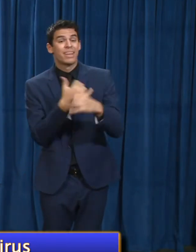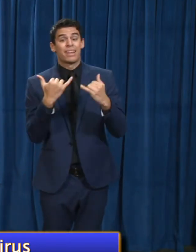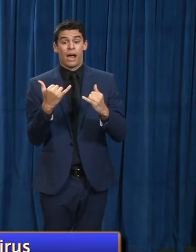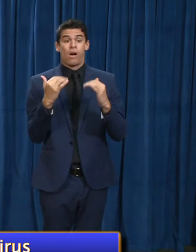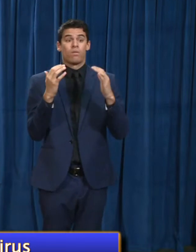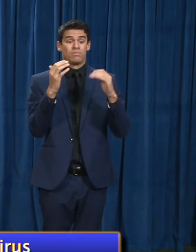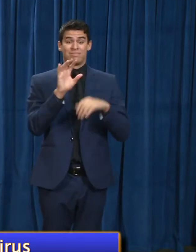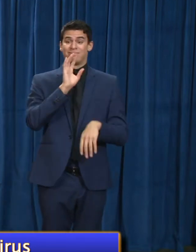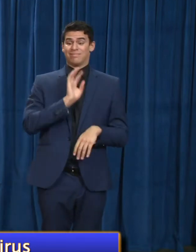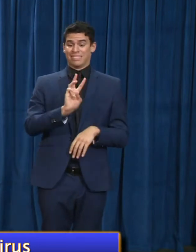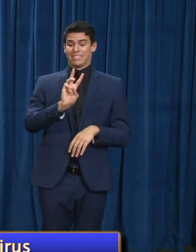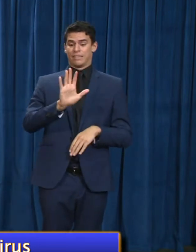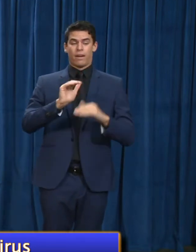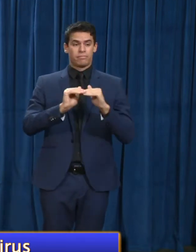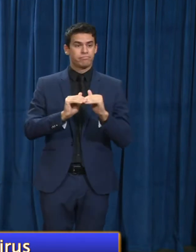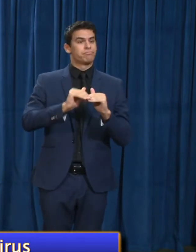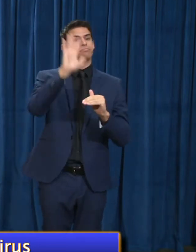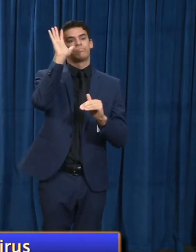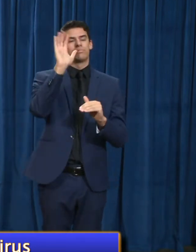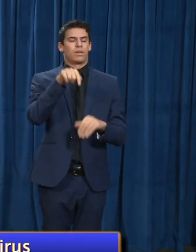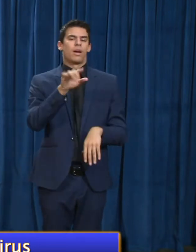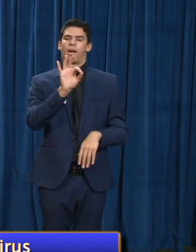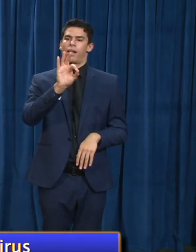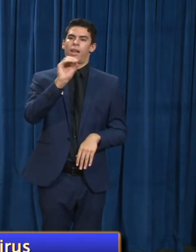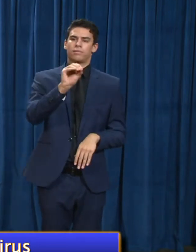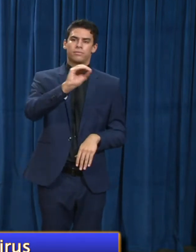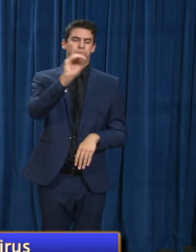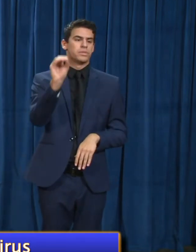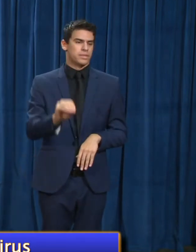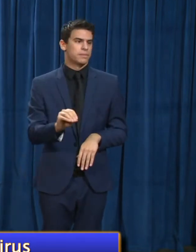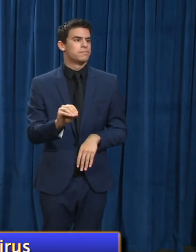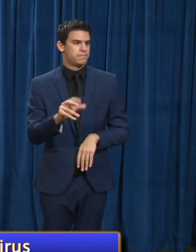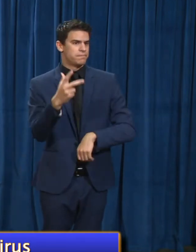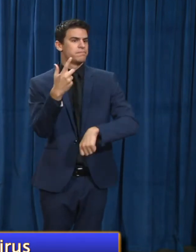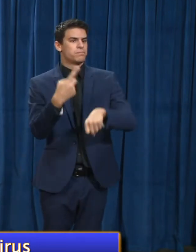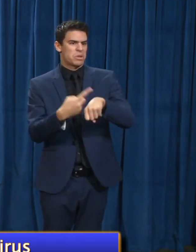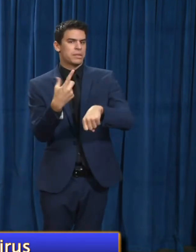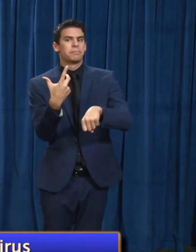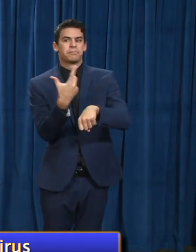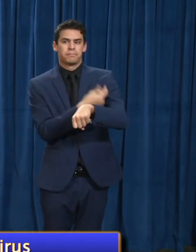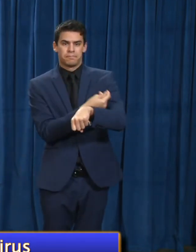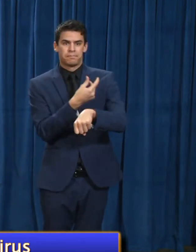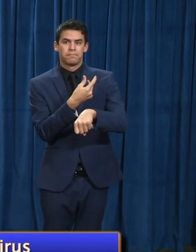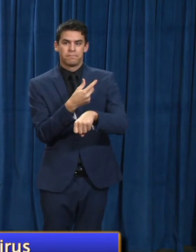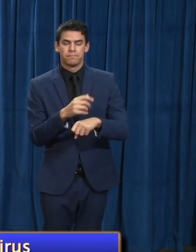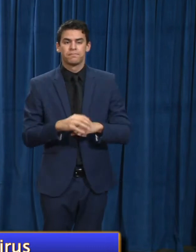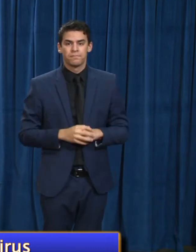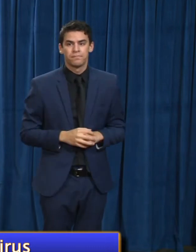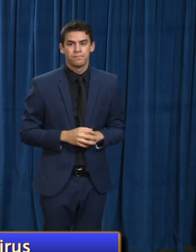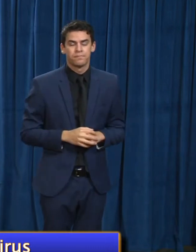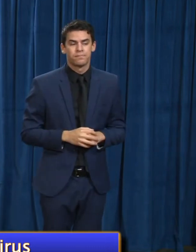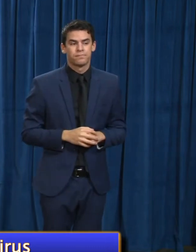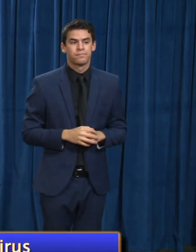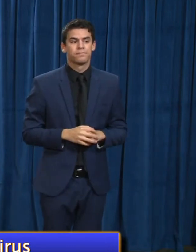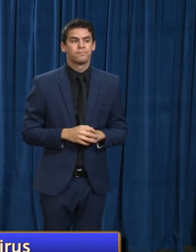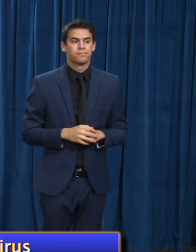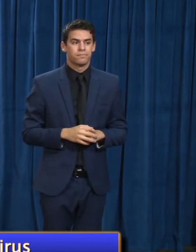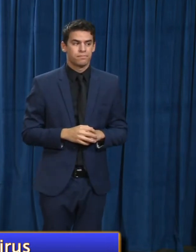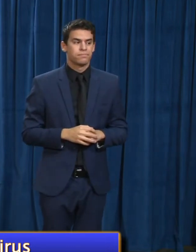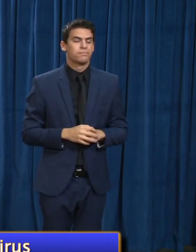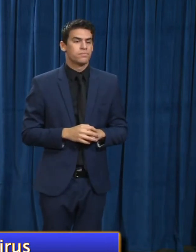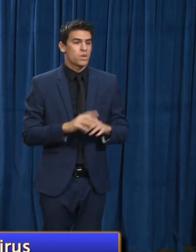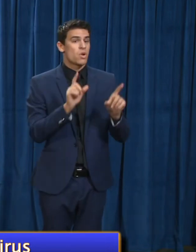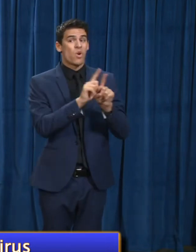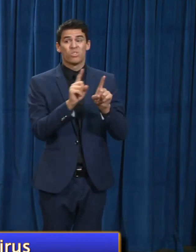years and up, we are at 90% of at least one dose. But also we have residents